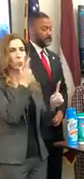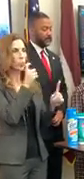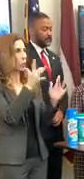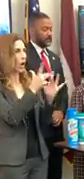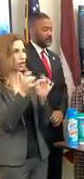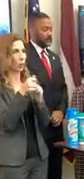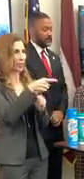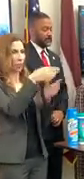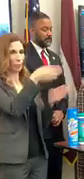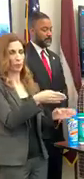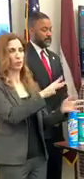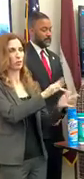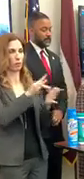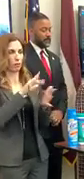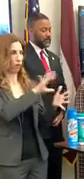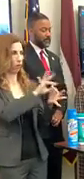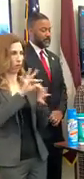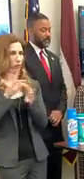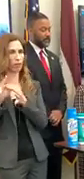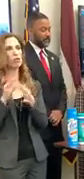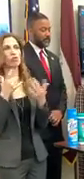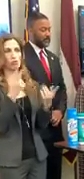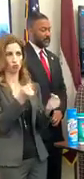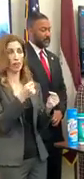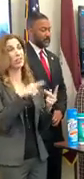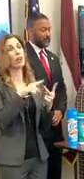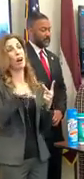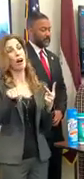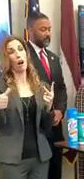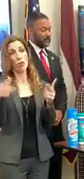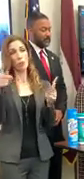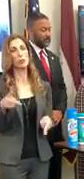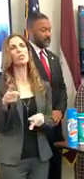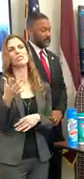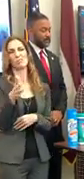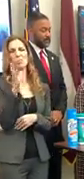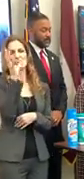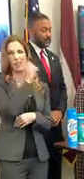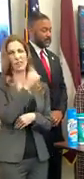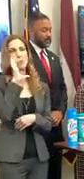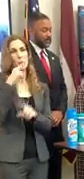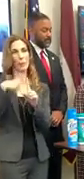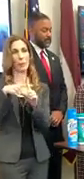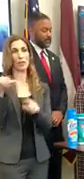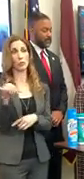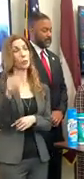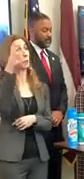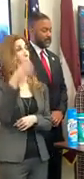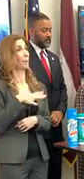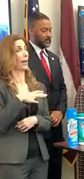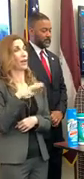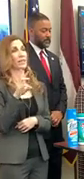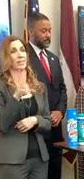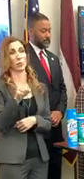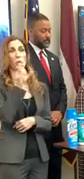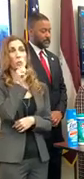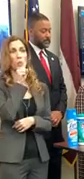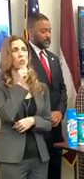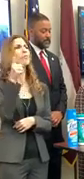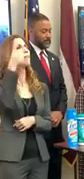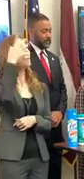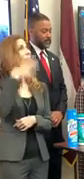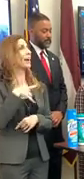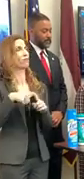is a second presumptive positive case. This is a 61-year-old male from another